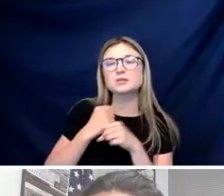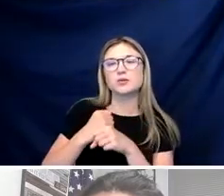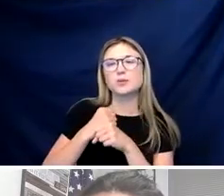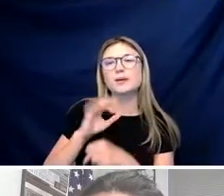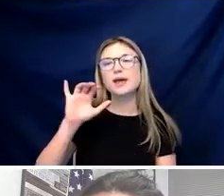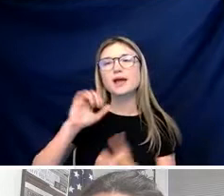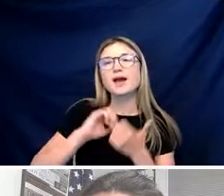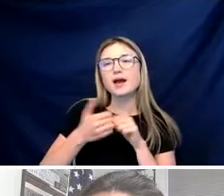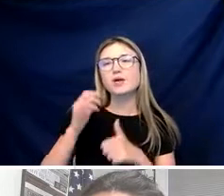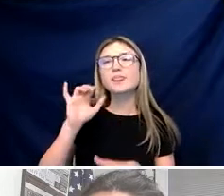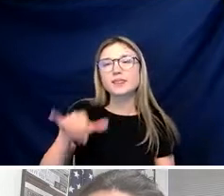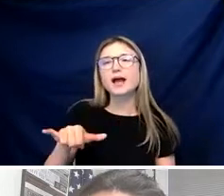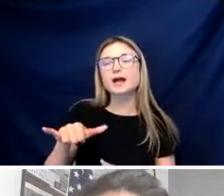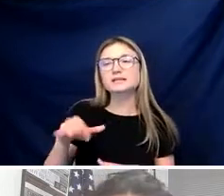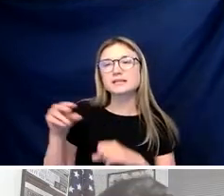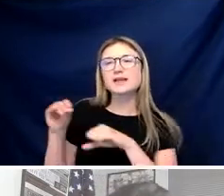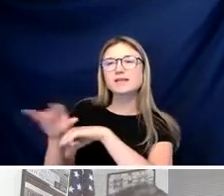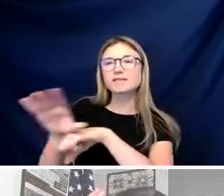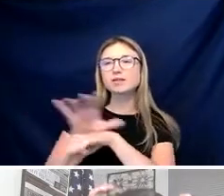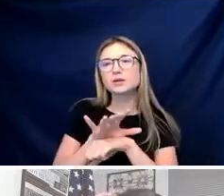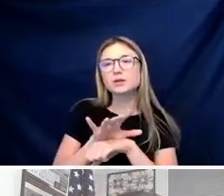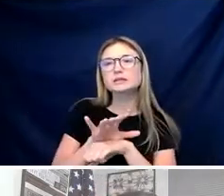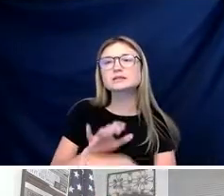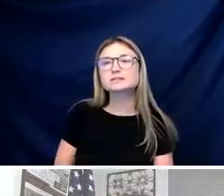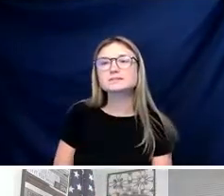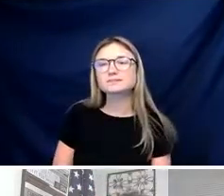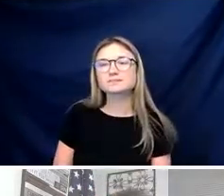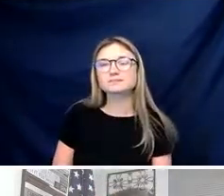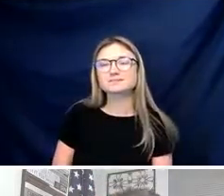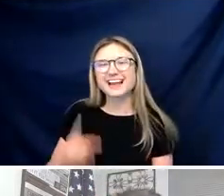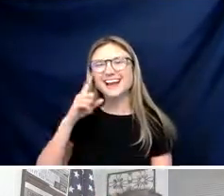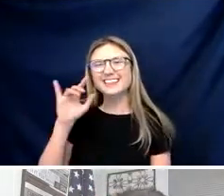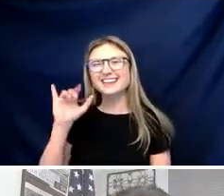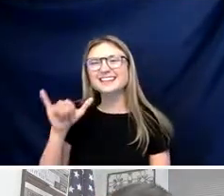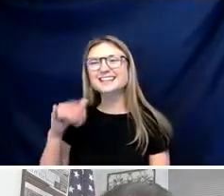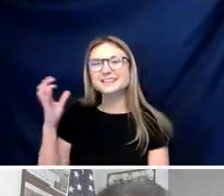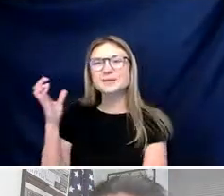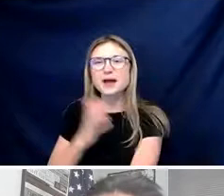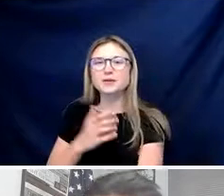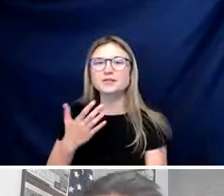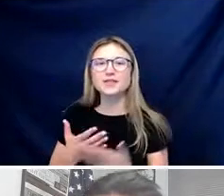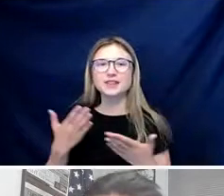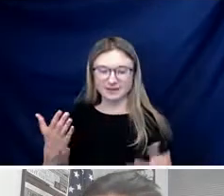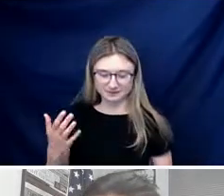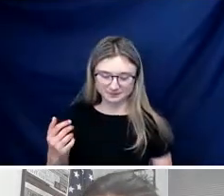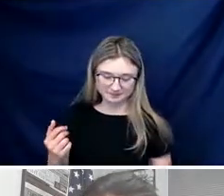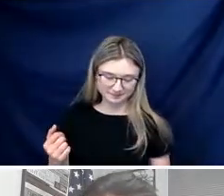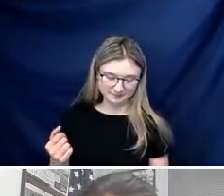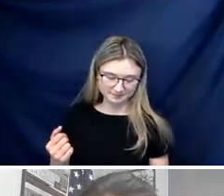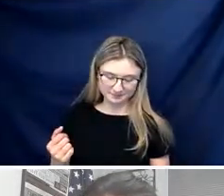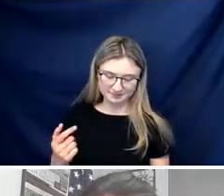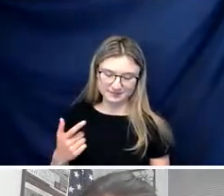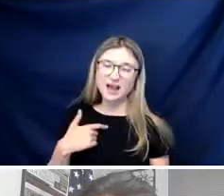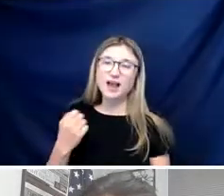influenced the disability rights movement. I think that's a really powerful thing. I love